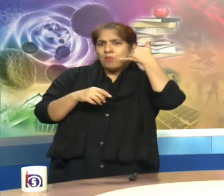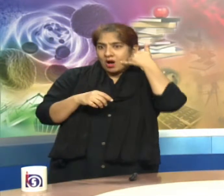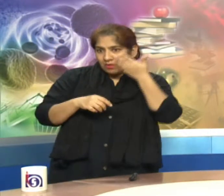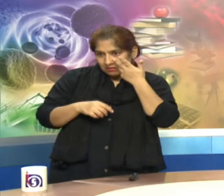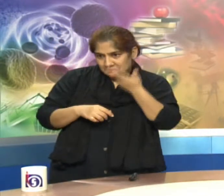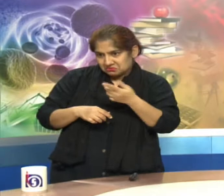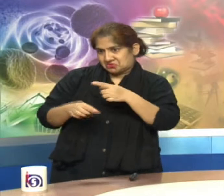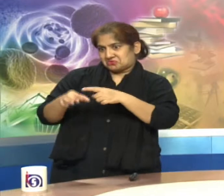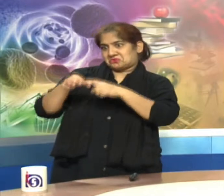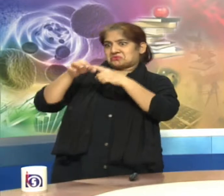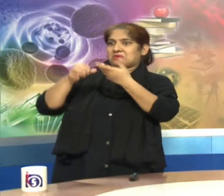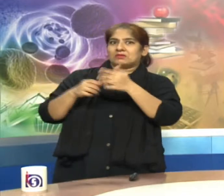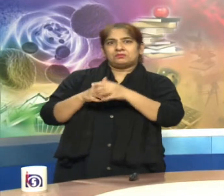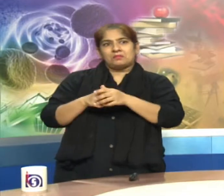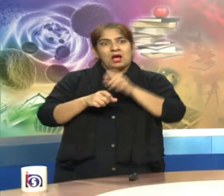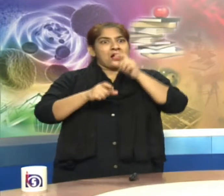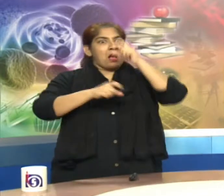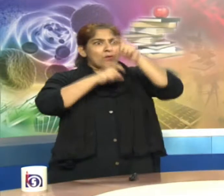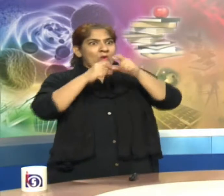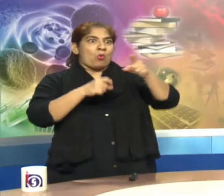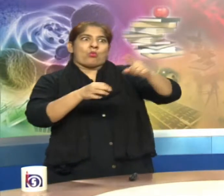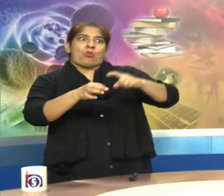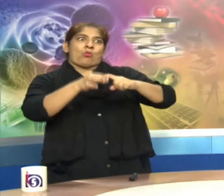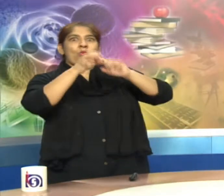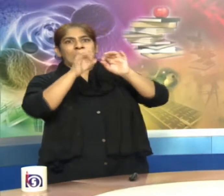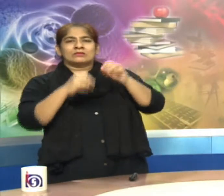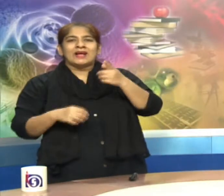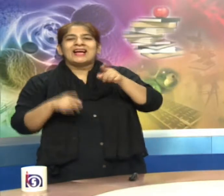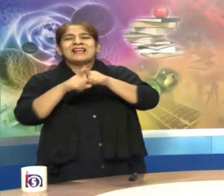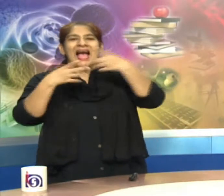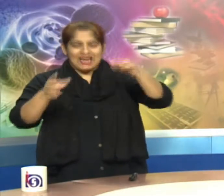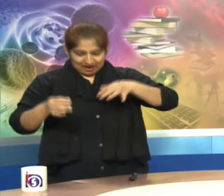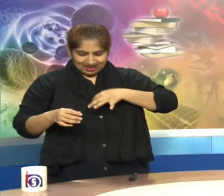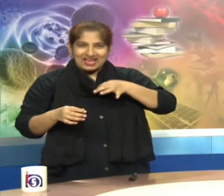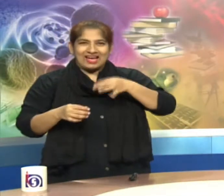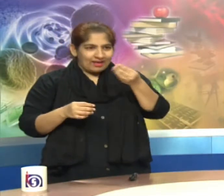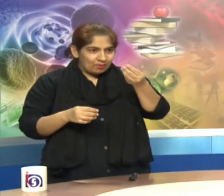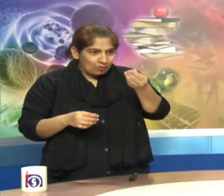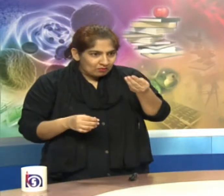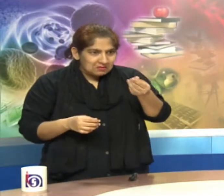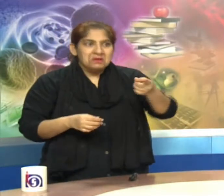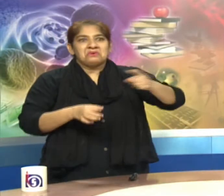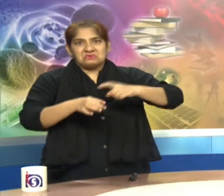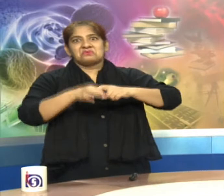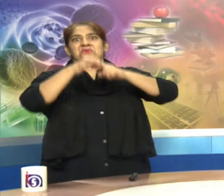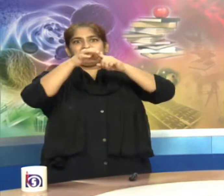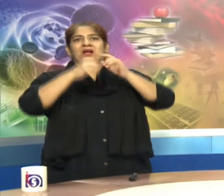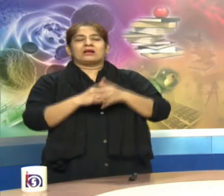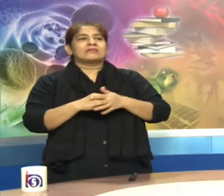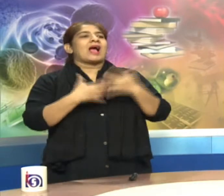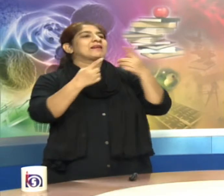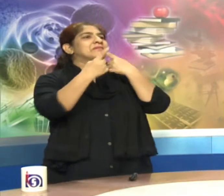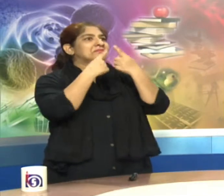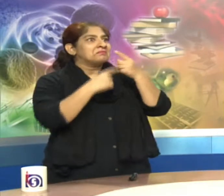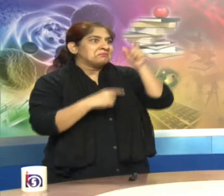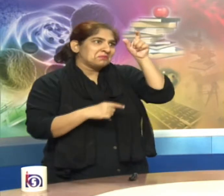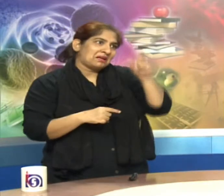Let me explain you. There are different shops you must have experienced, buying clothes, buying